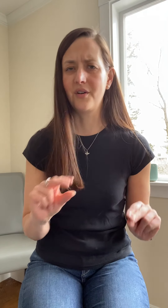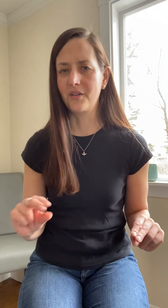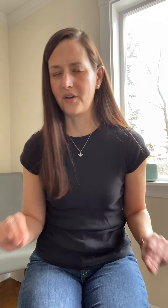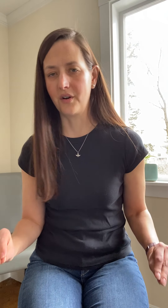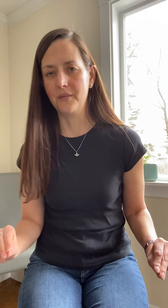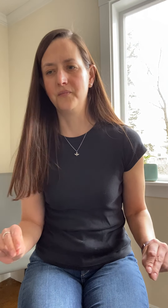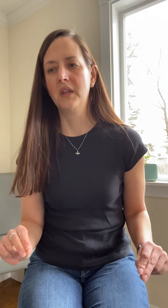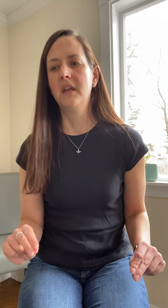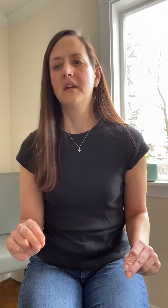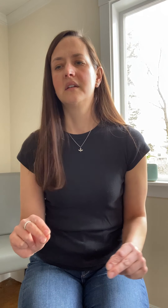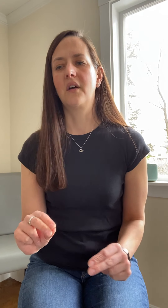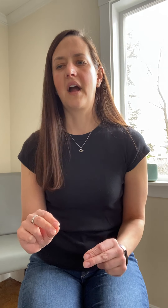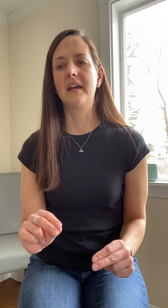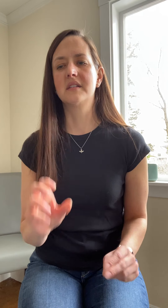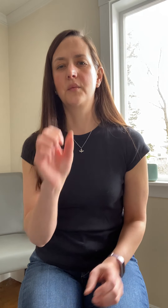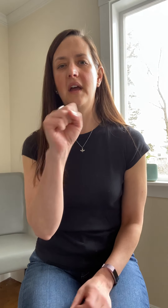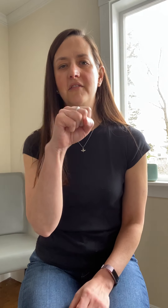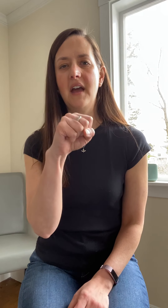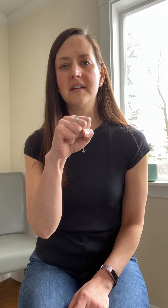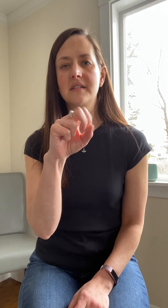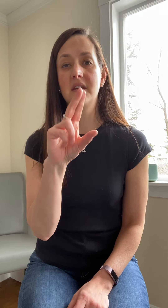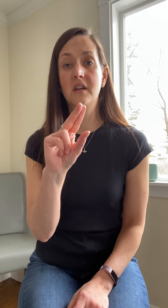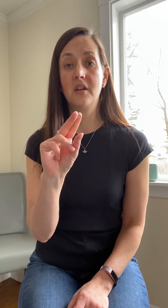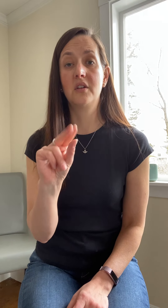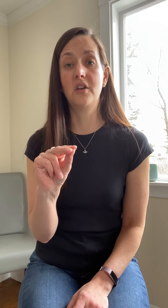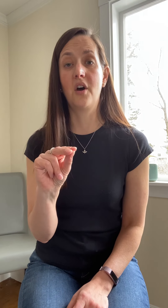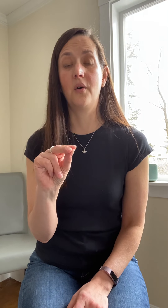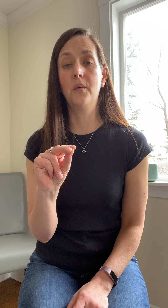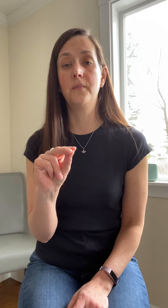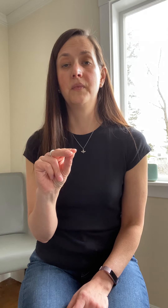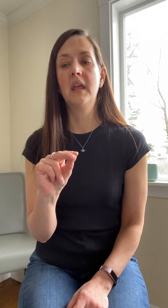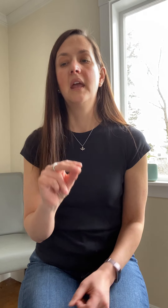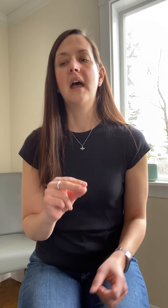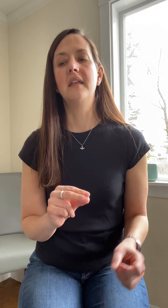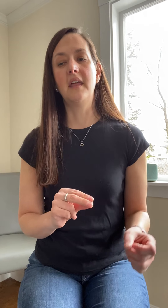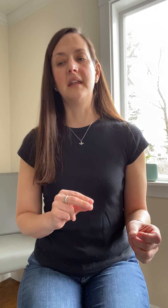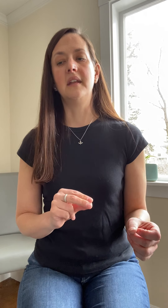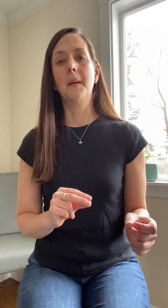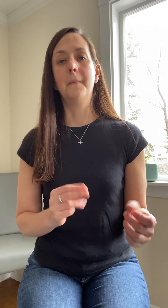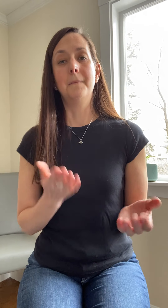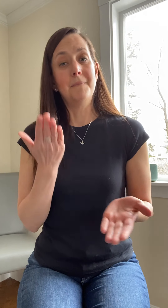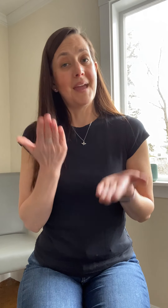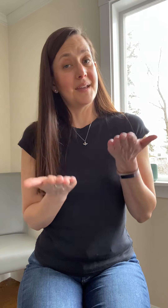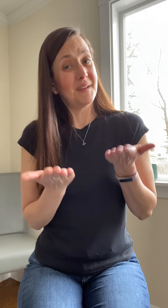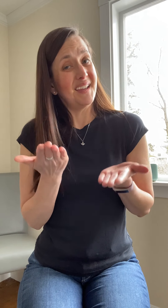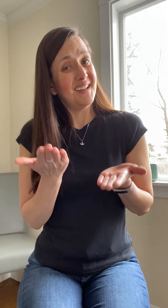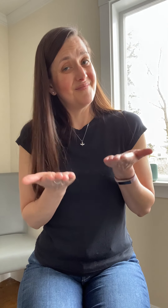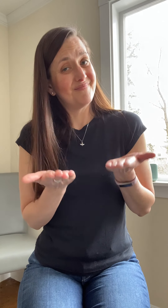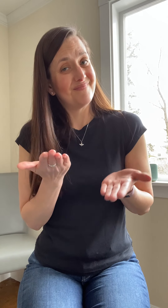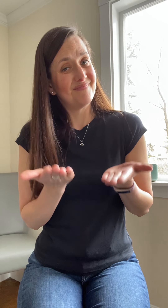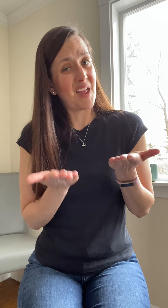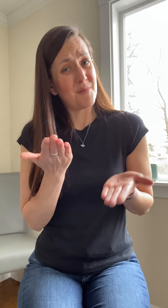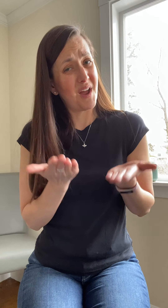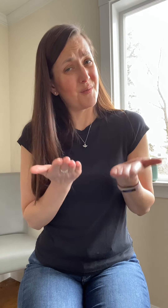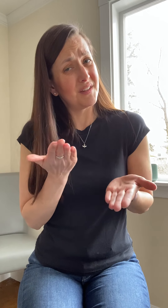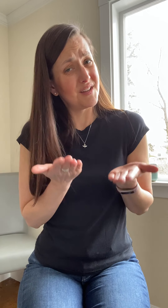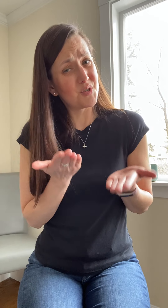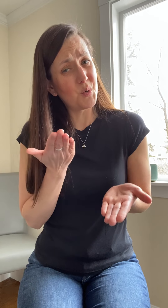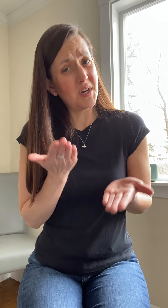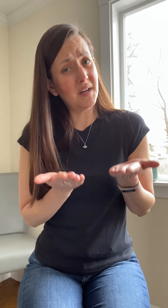Okay, so we have yes, no, and then maybe, I'm not really sure.